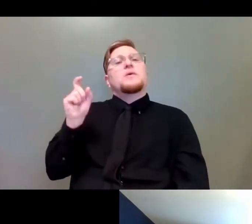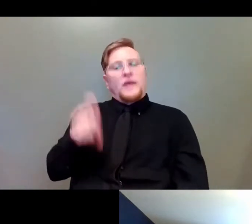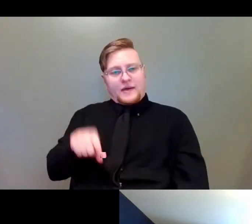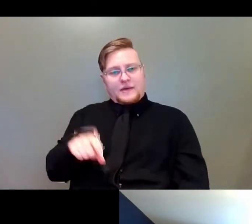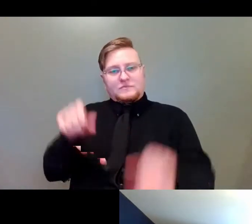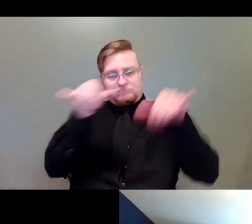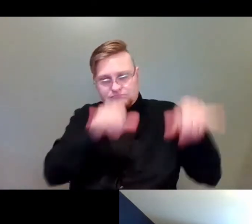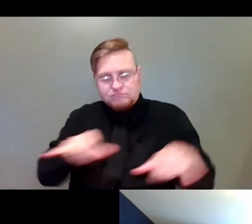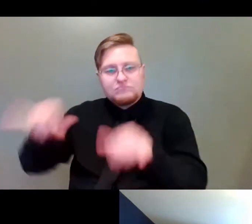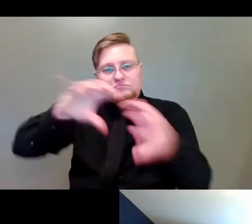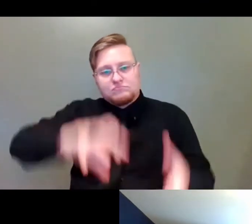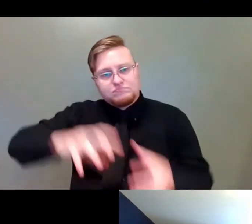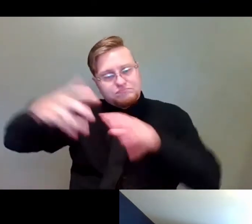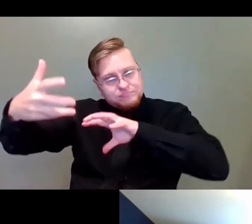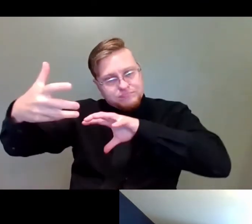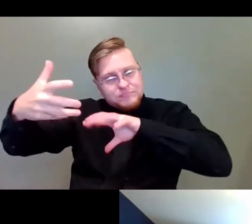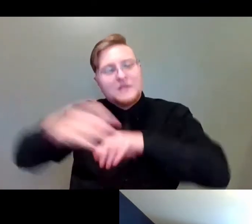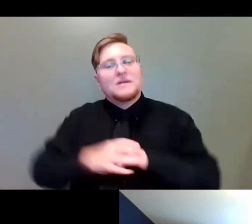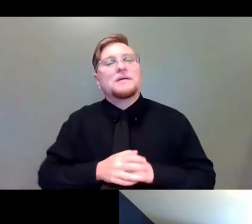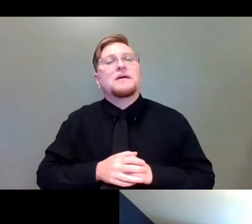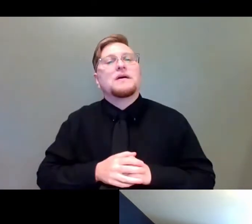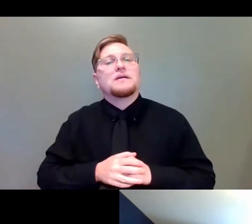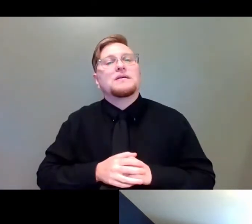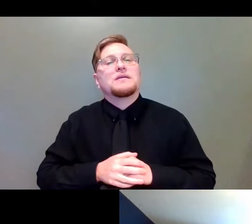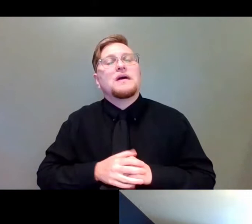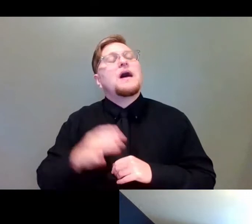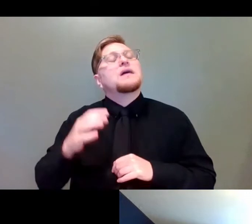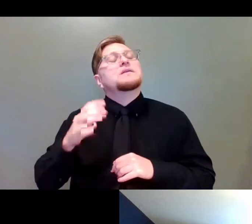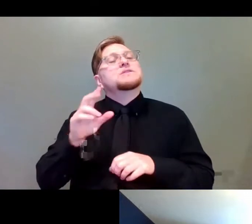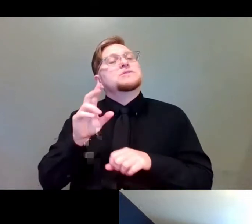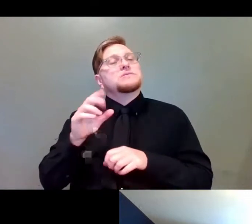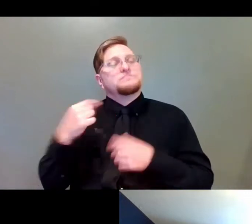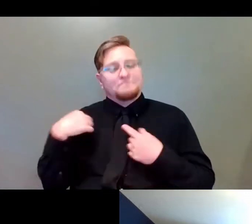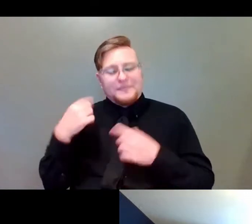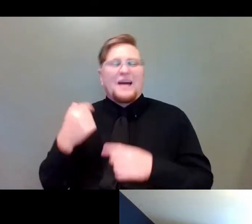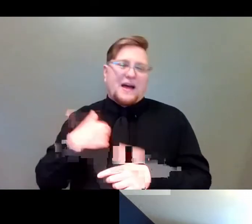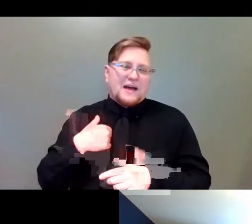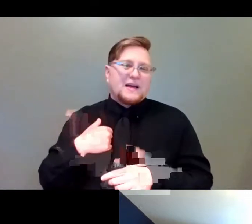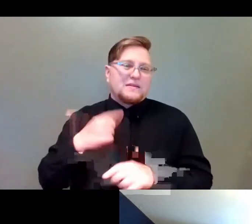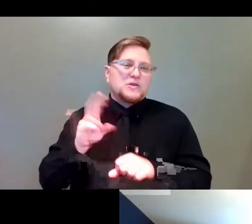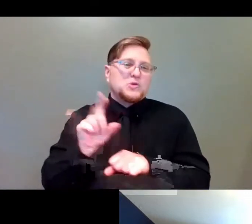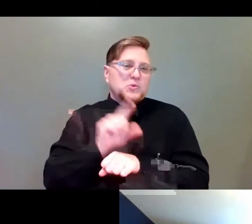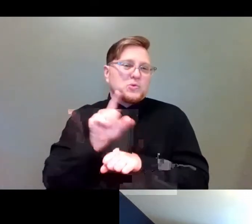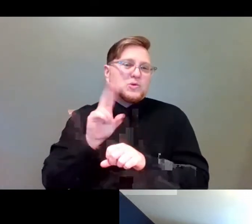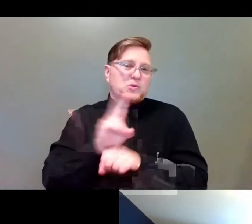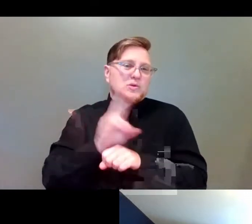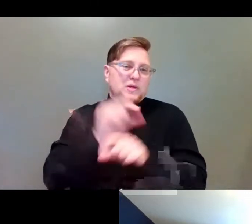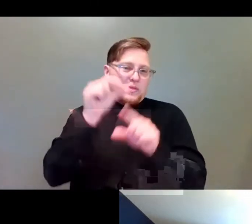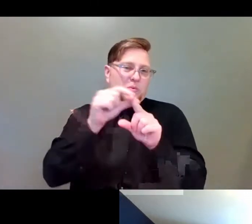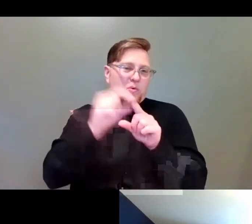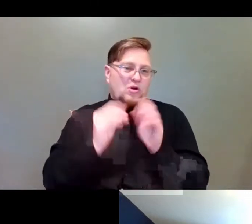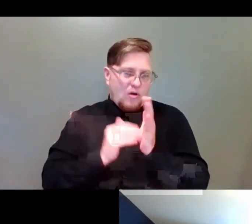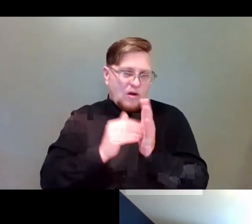status quo. And for me, the term that I've been using these days is moving from